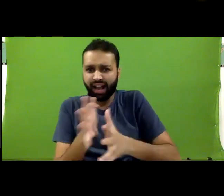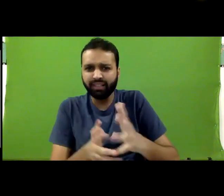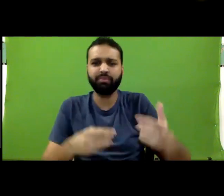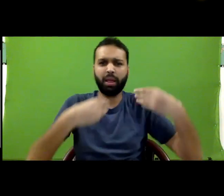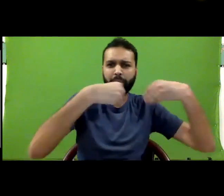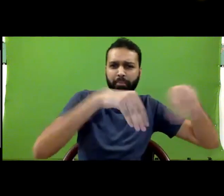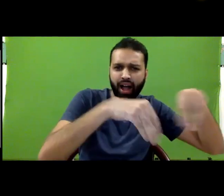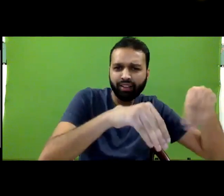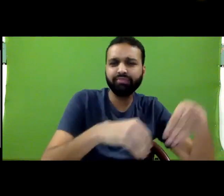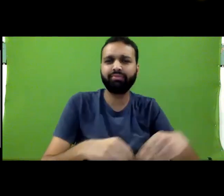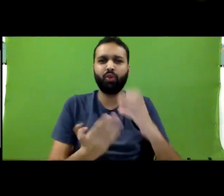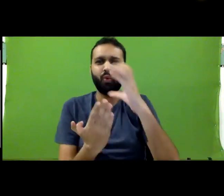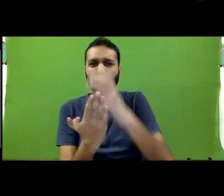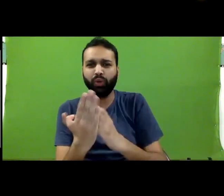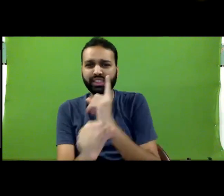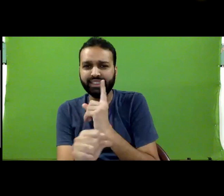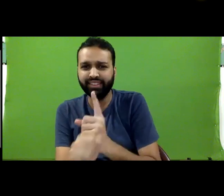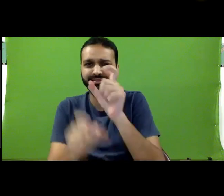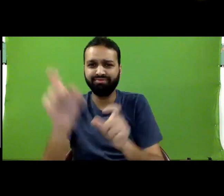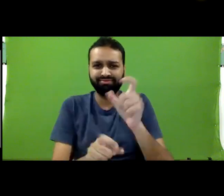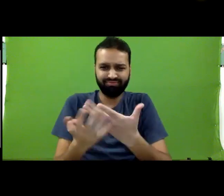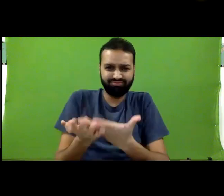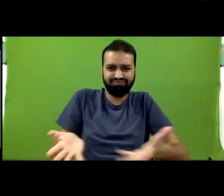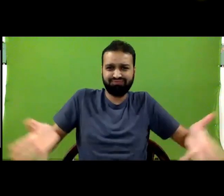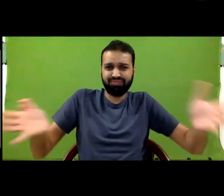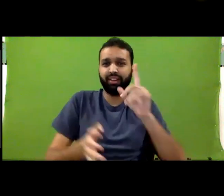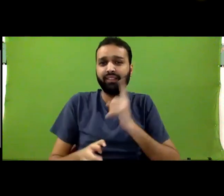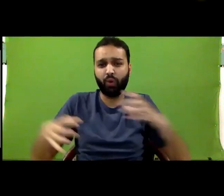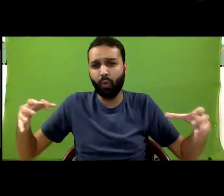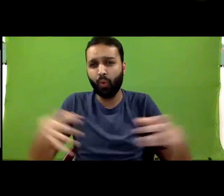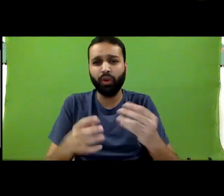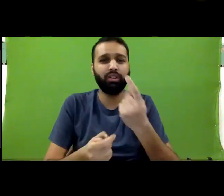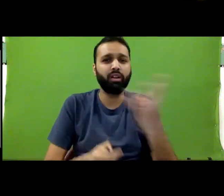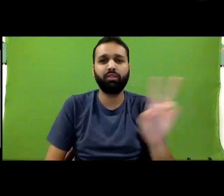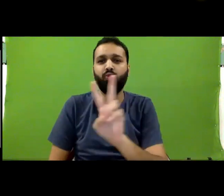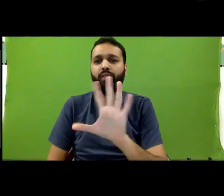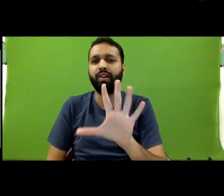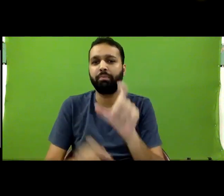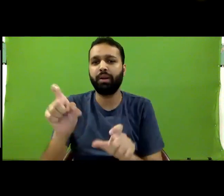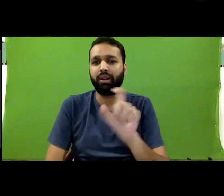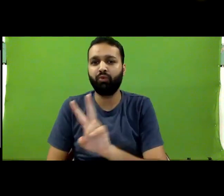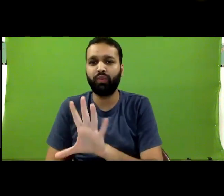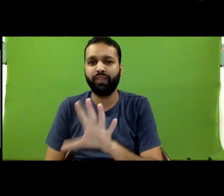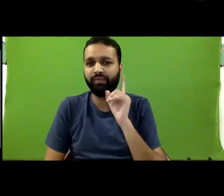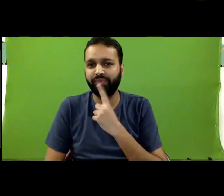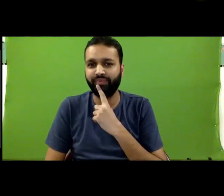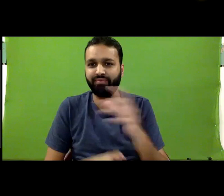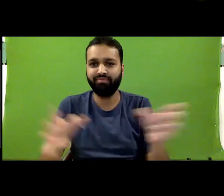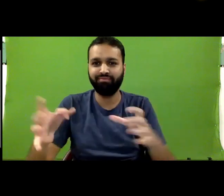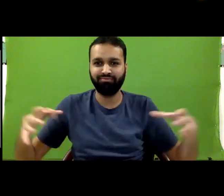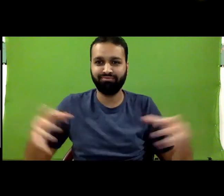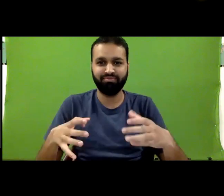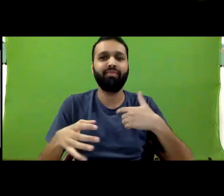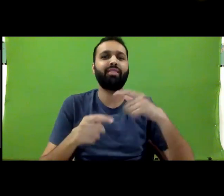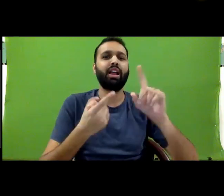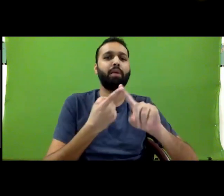we still have sign medium courses, teachers, sign materials, all of that working with the deaf. 25 people are working